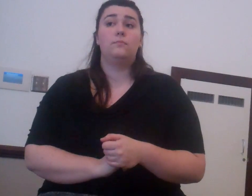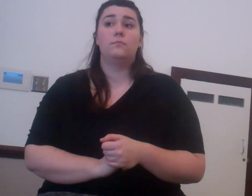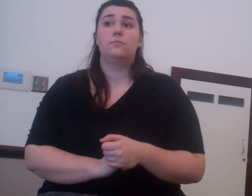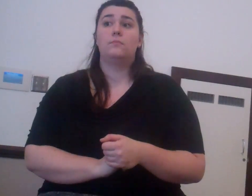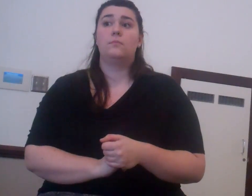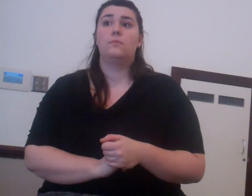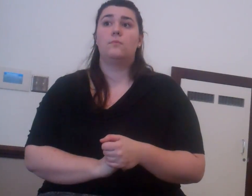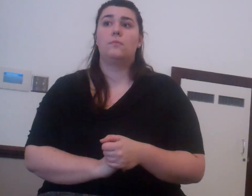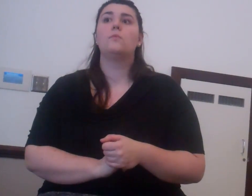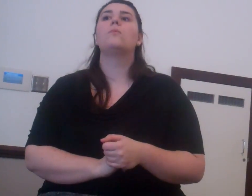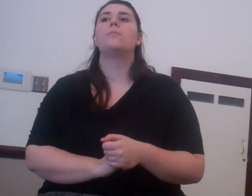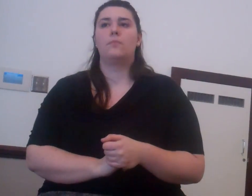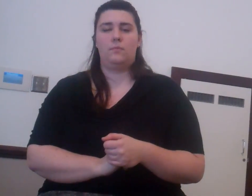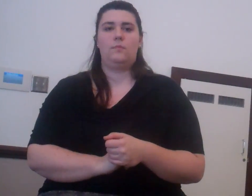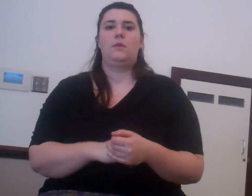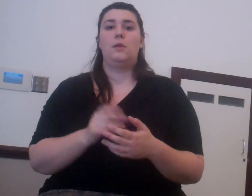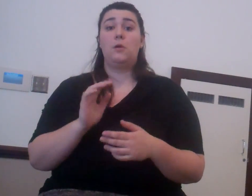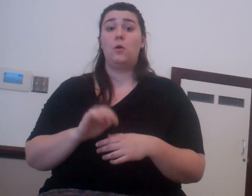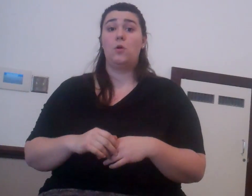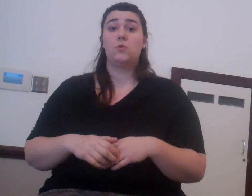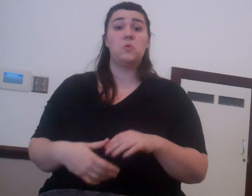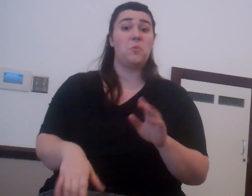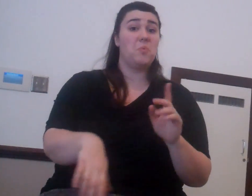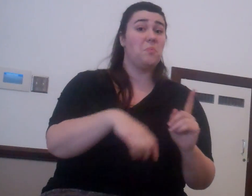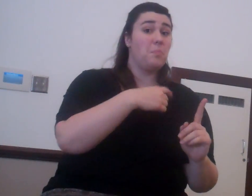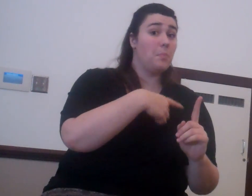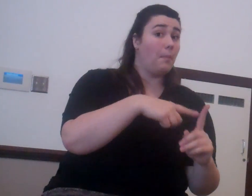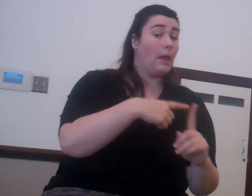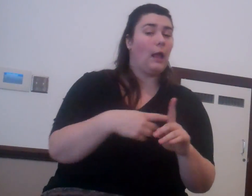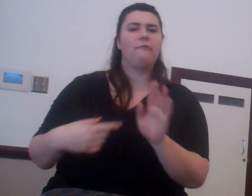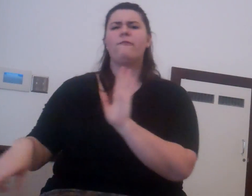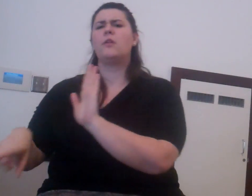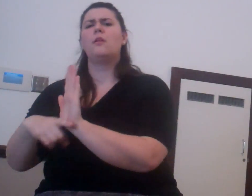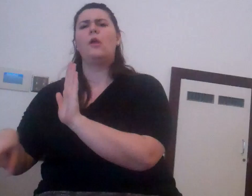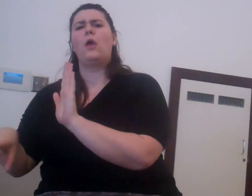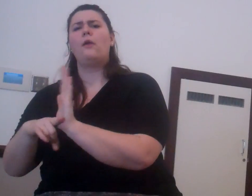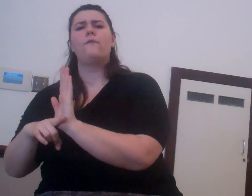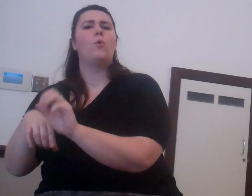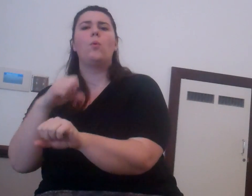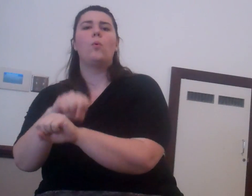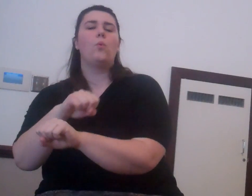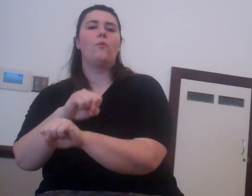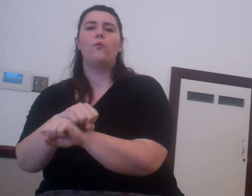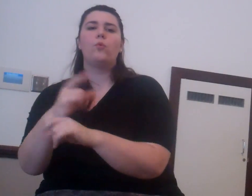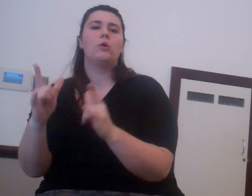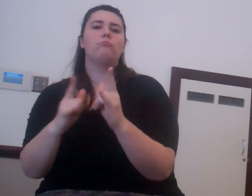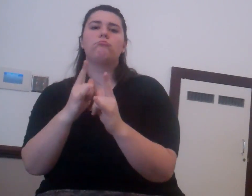and cons of workplace romance? Let's start with pros.